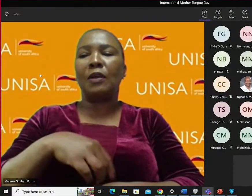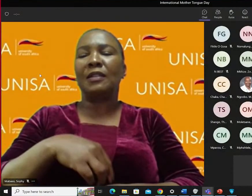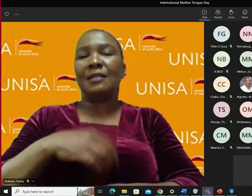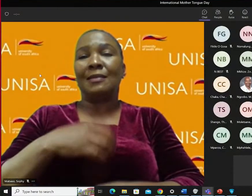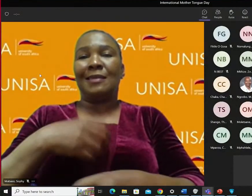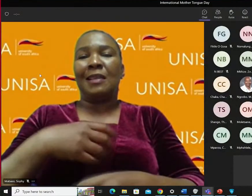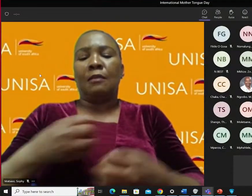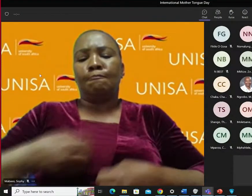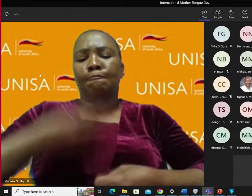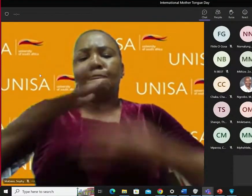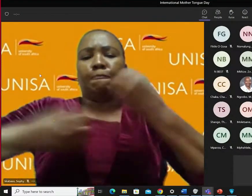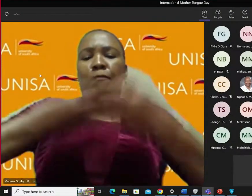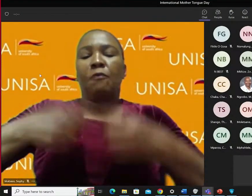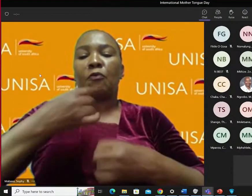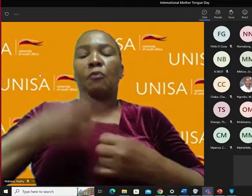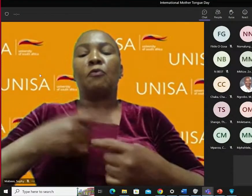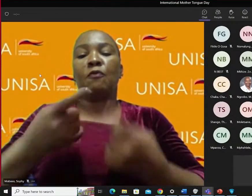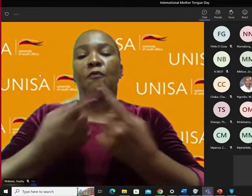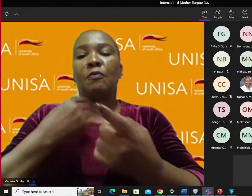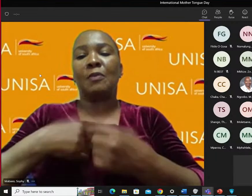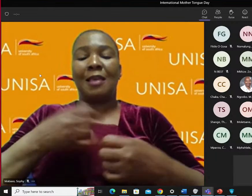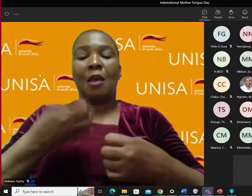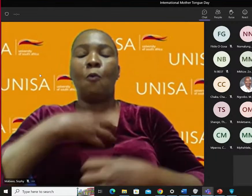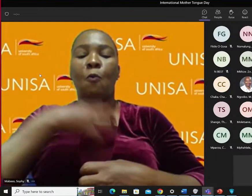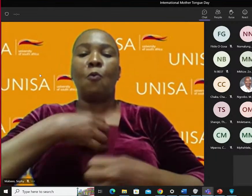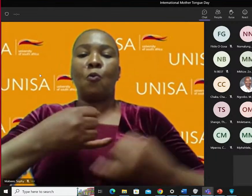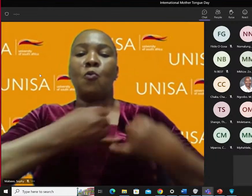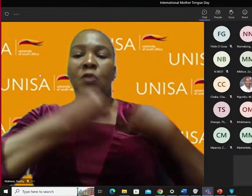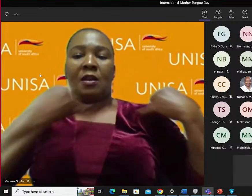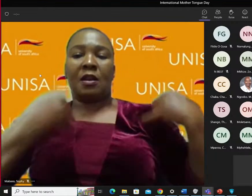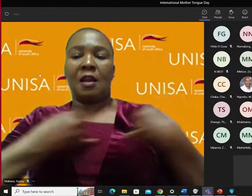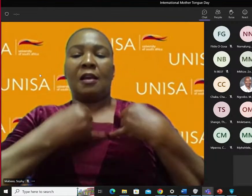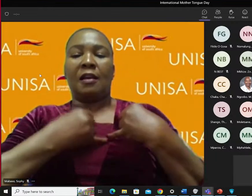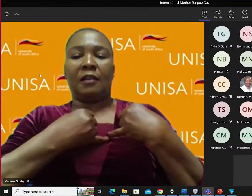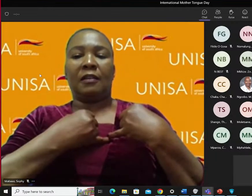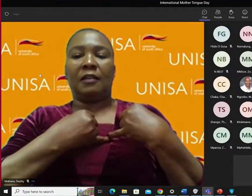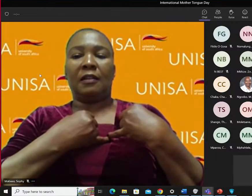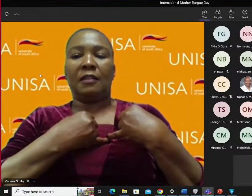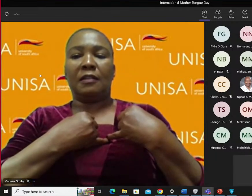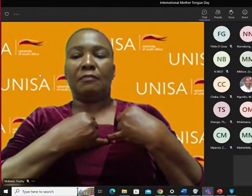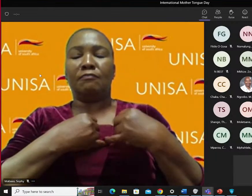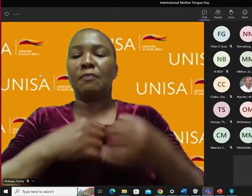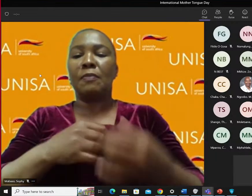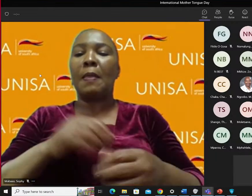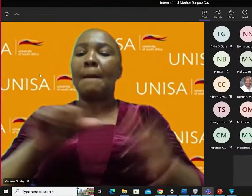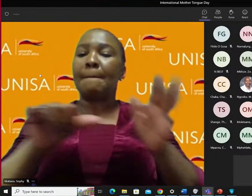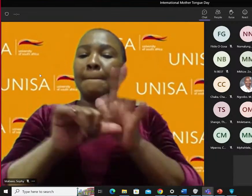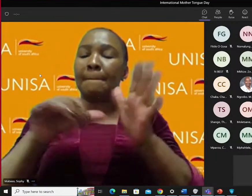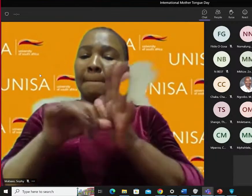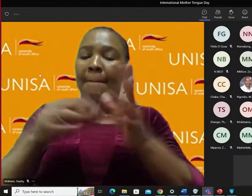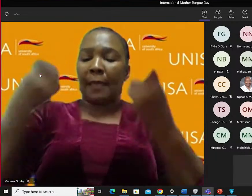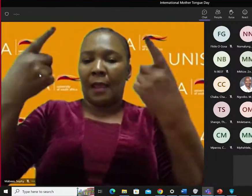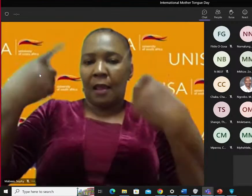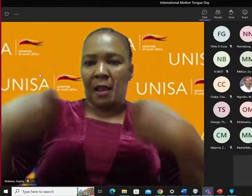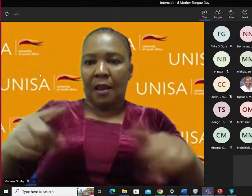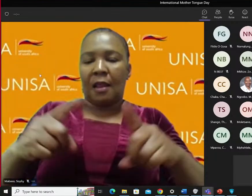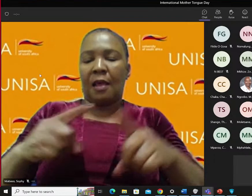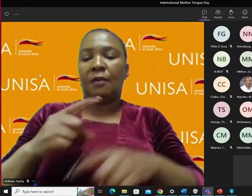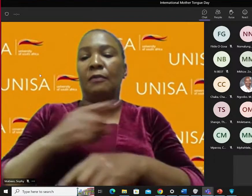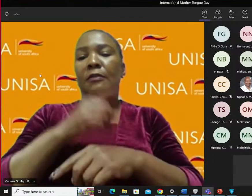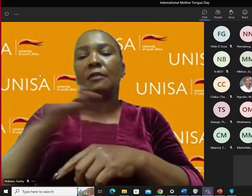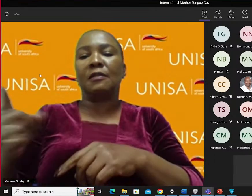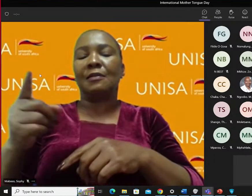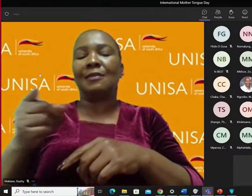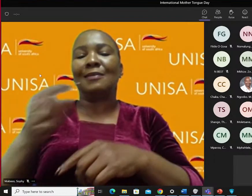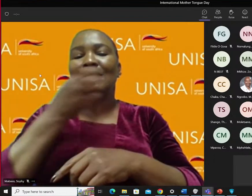because they may not say what is written on the paper. So we rather allow them say